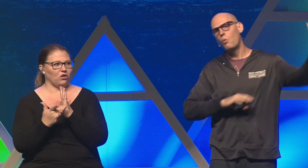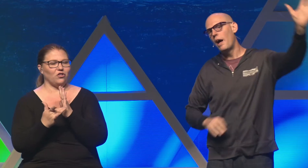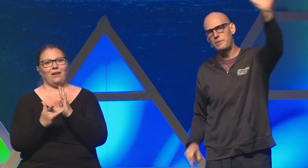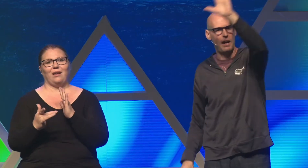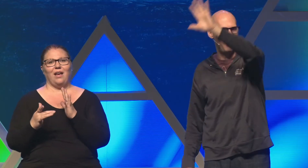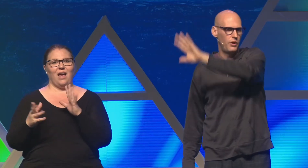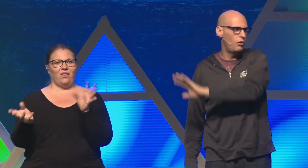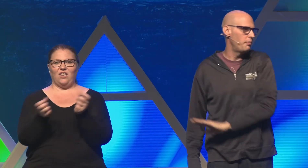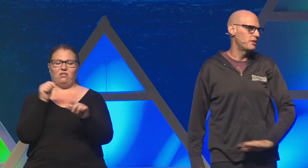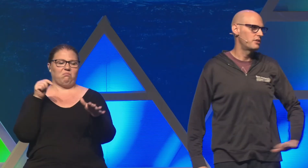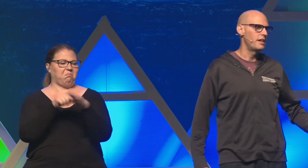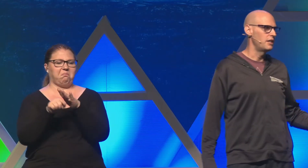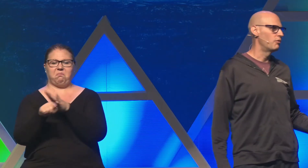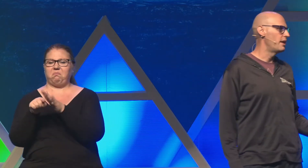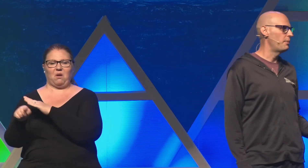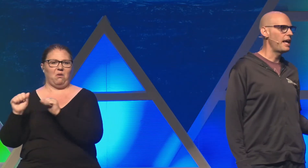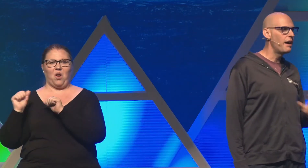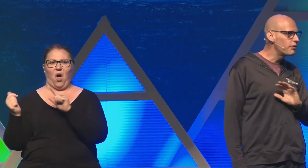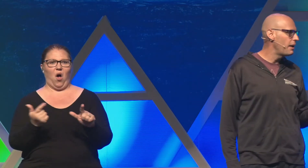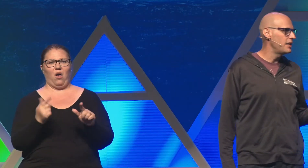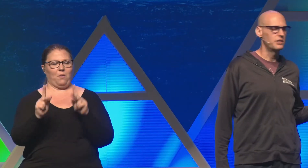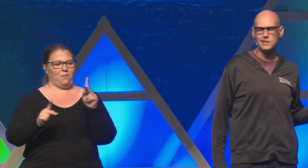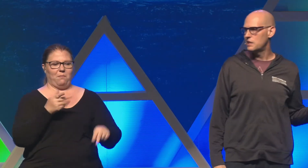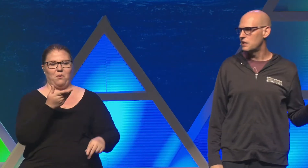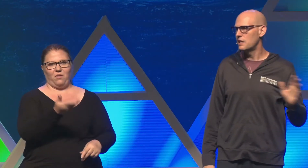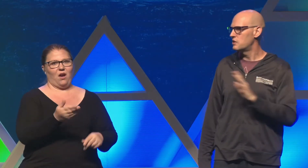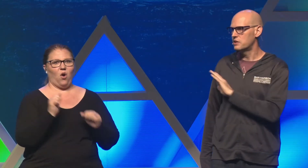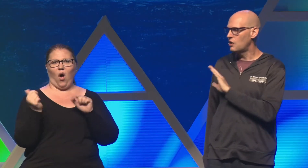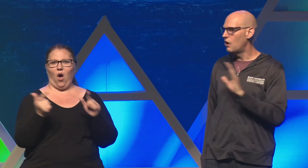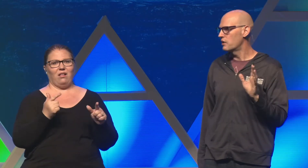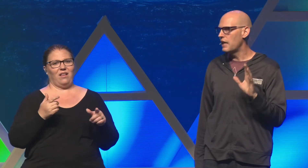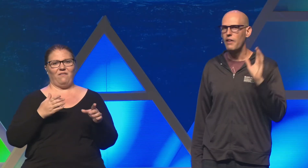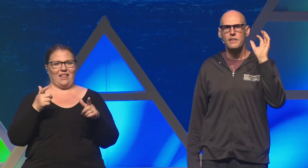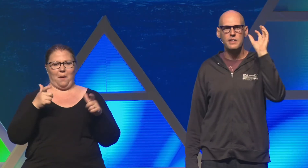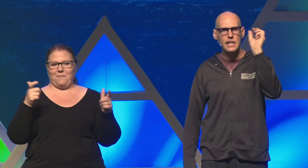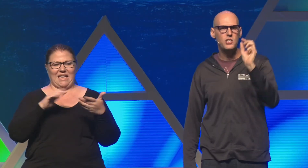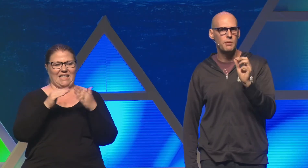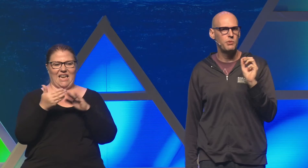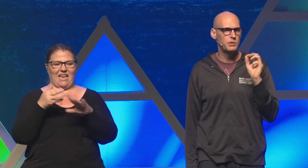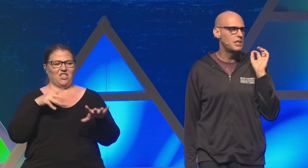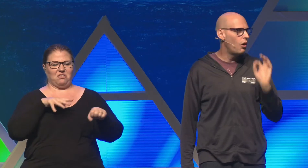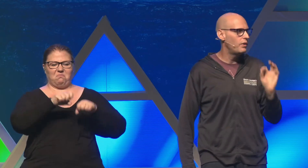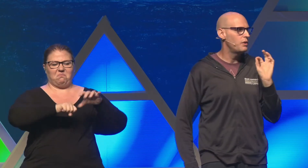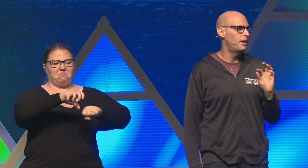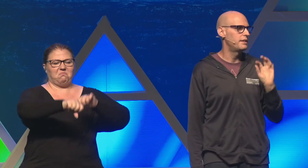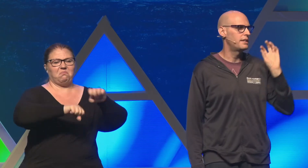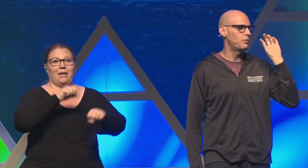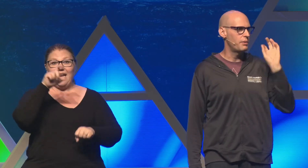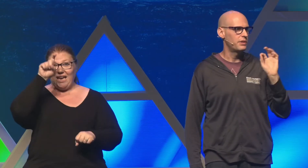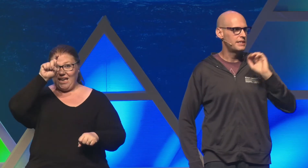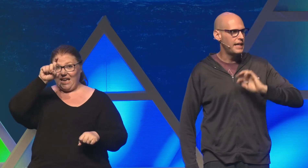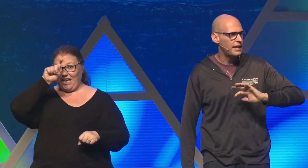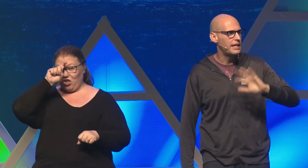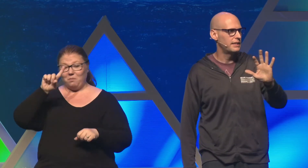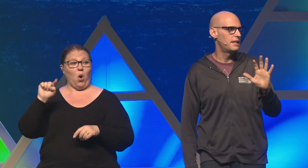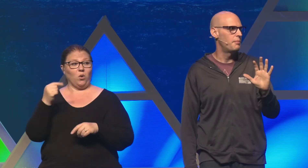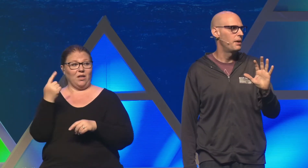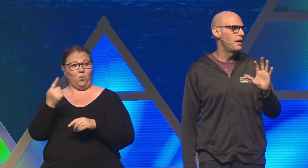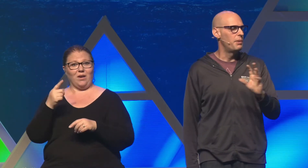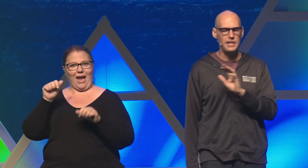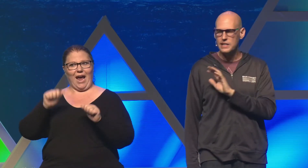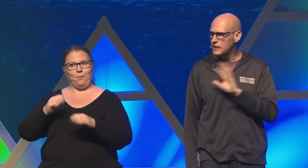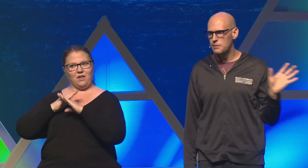just wiped out the whole Mediterranean rim. Like every major city, they just conquered. Now, Egypt was the only ones that were able to stand against